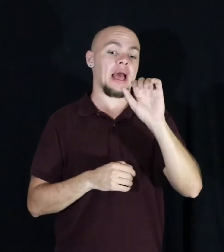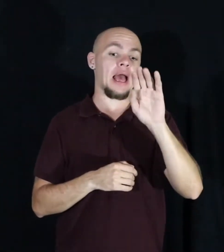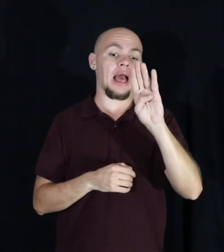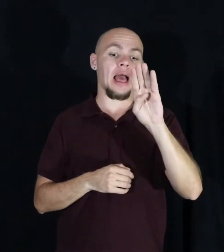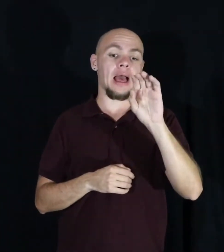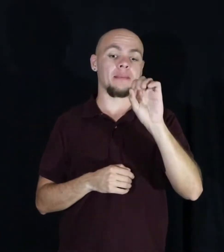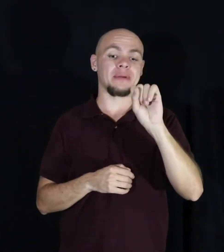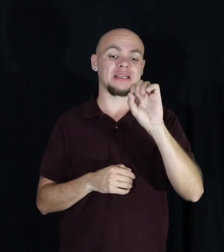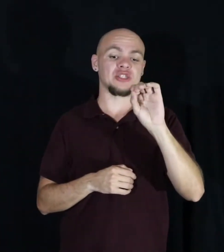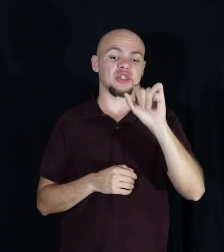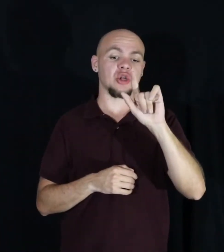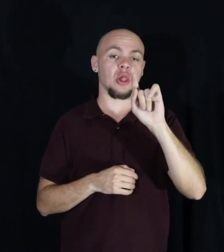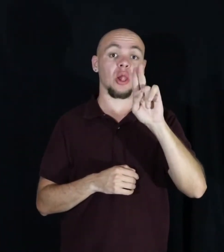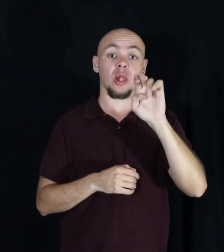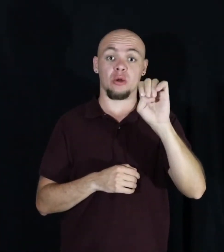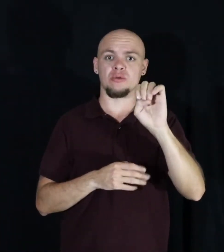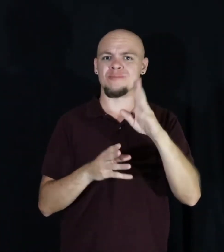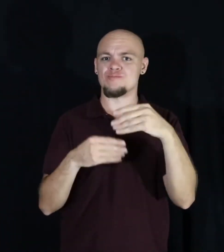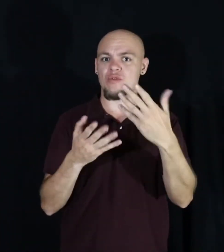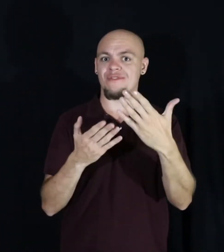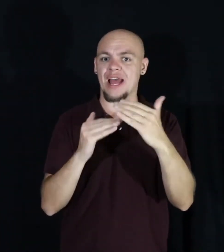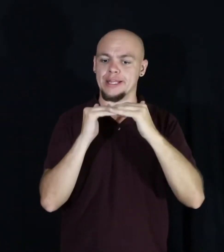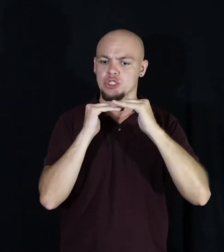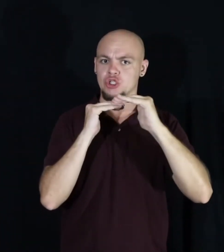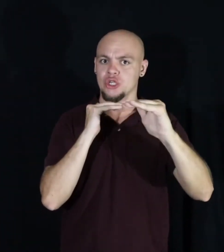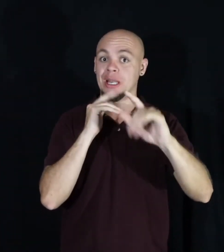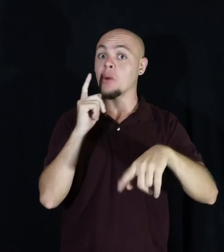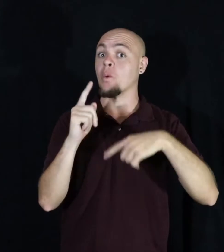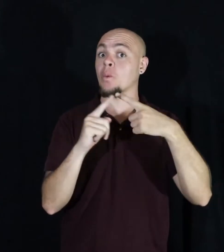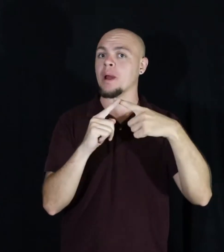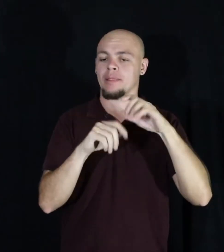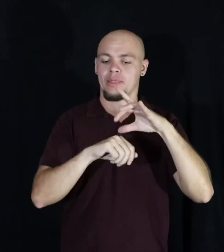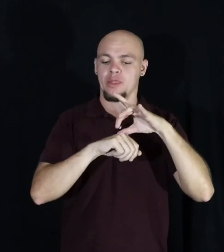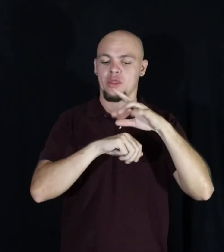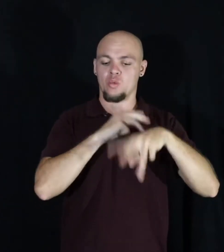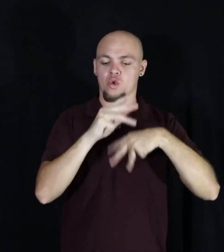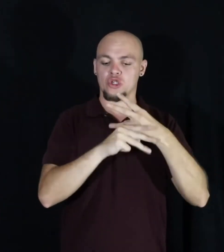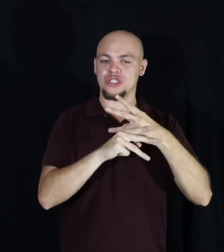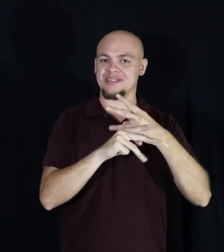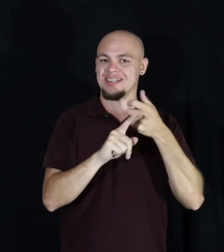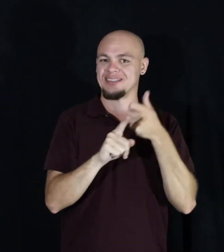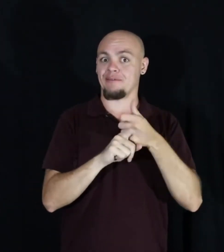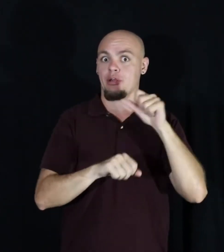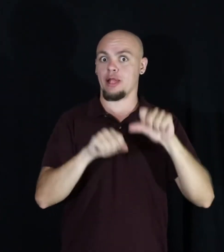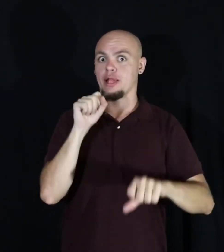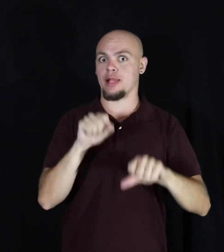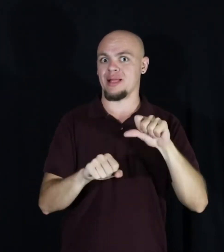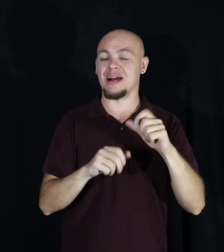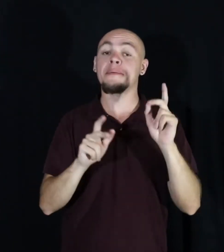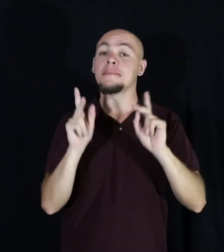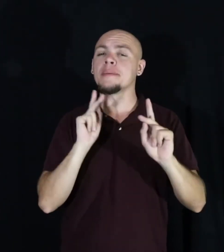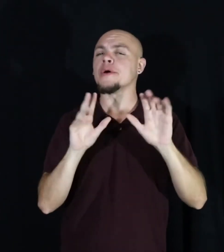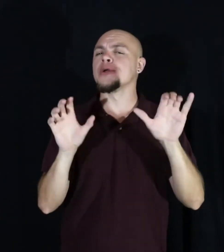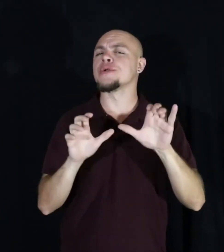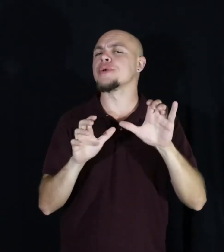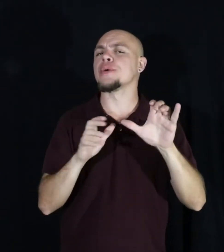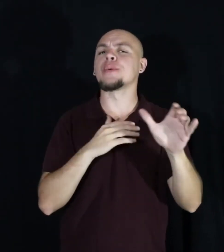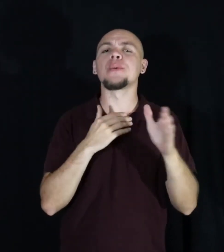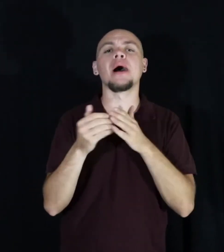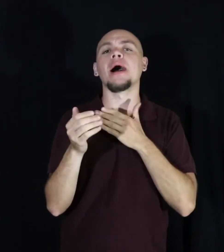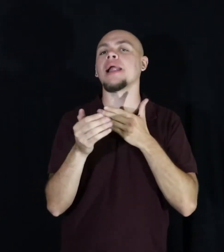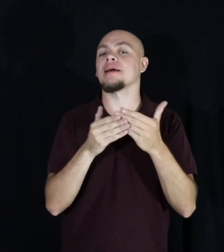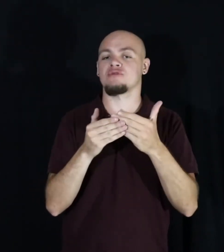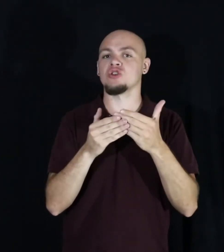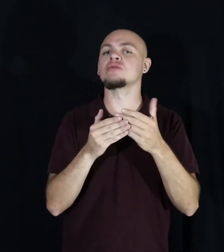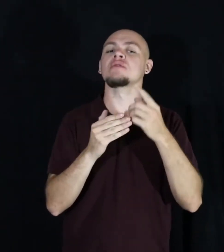certainty in an uncertain world. And most people will do anything they can to protect